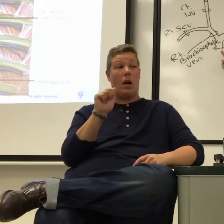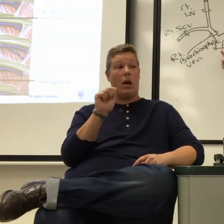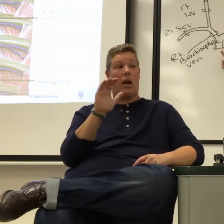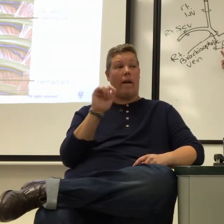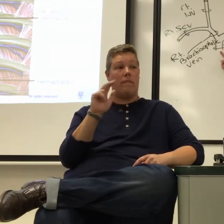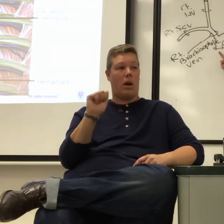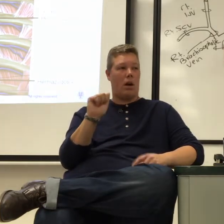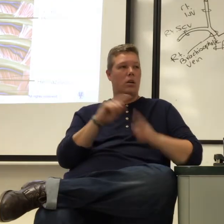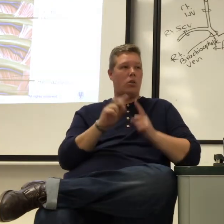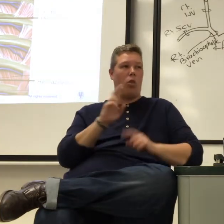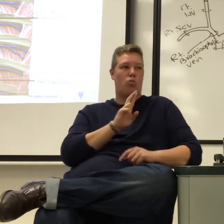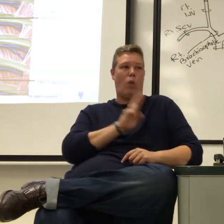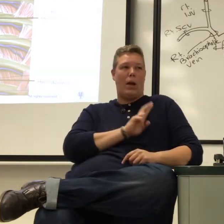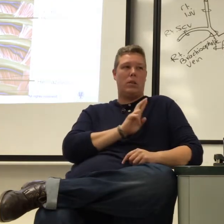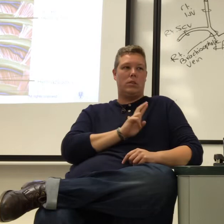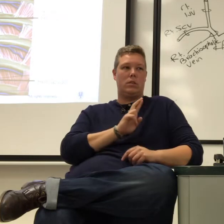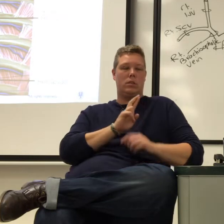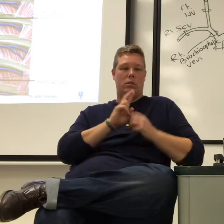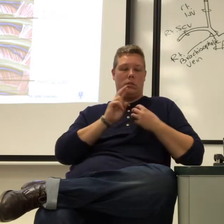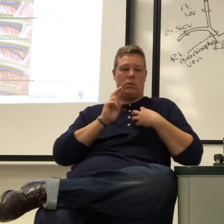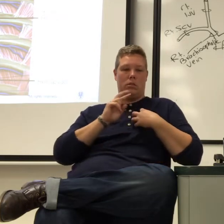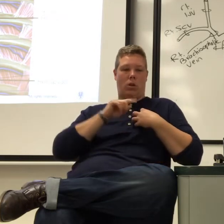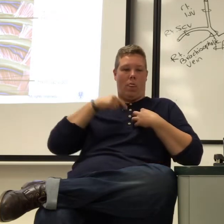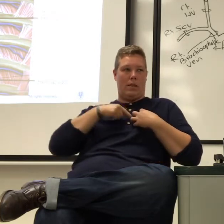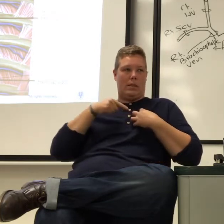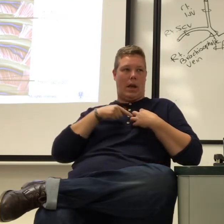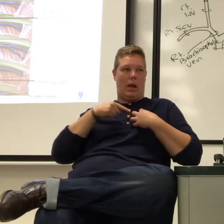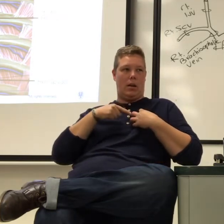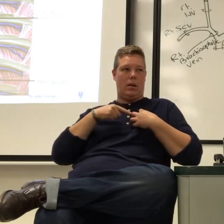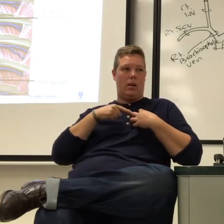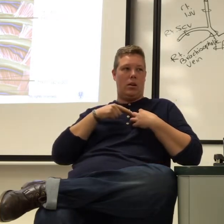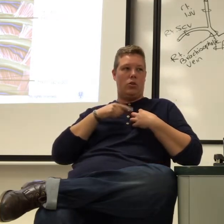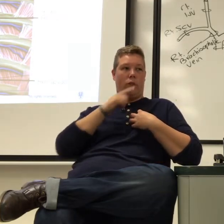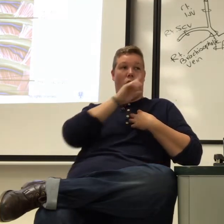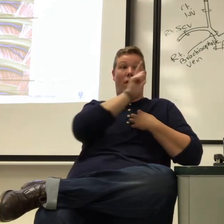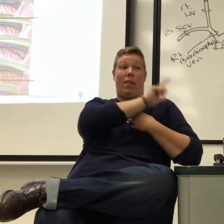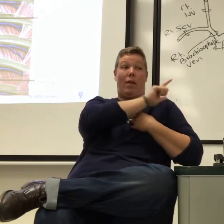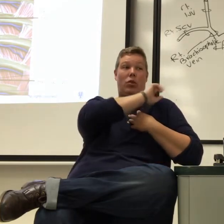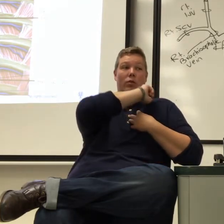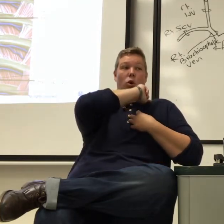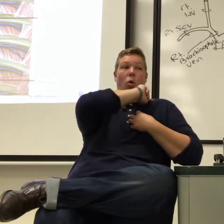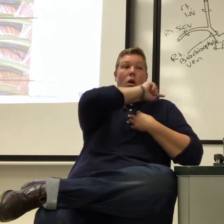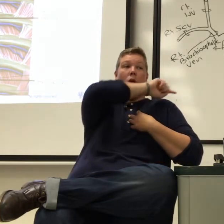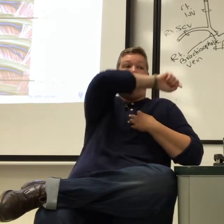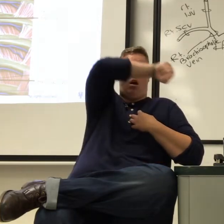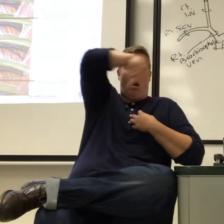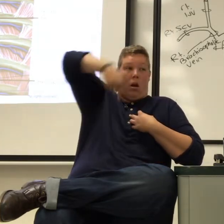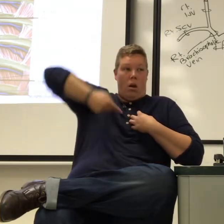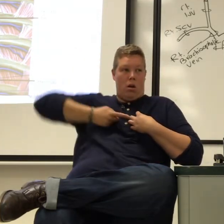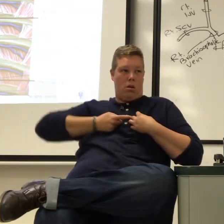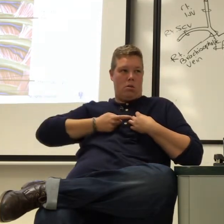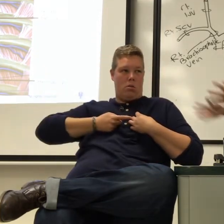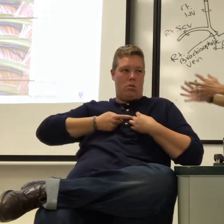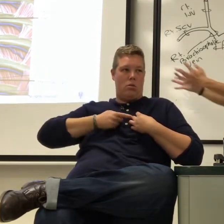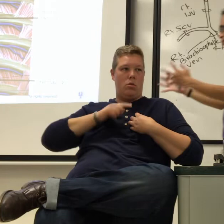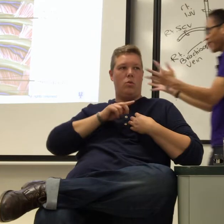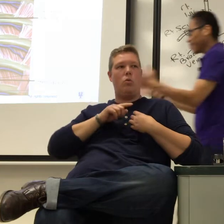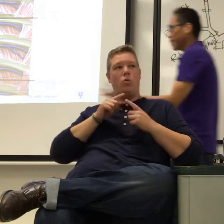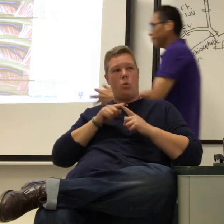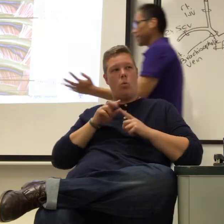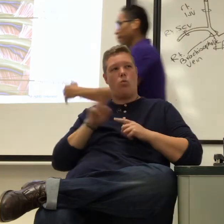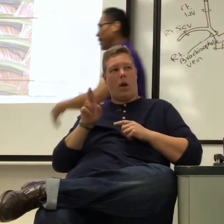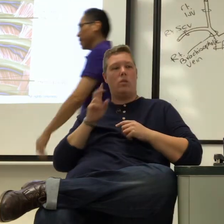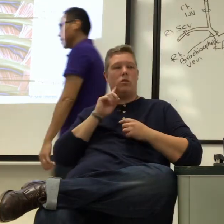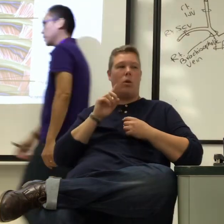of the heart. So if you're on the left side, you got to go a longer way to get to the right side. So there are some differences because things are